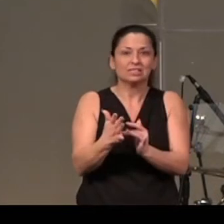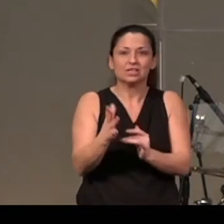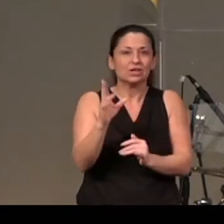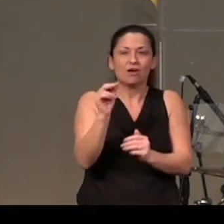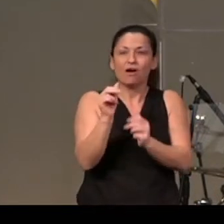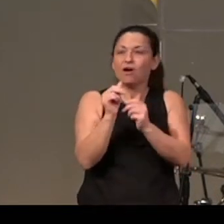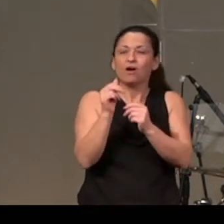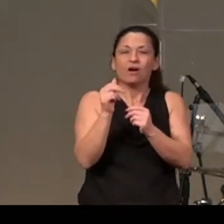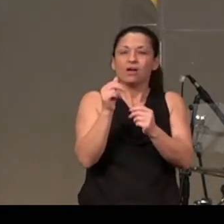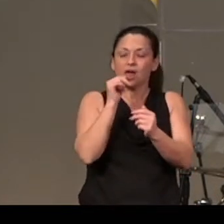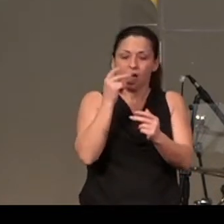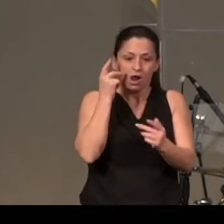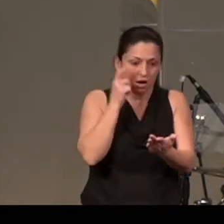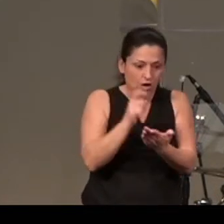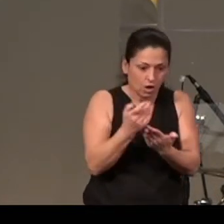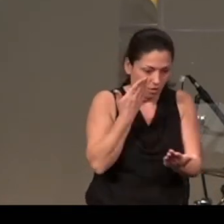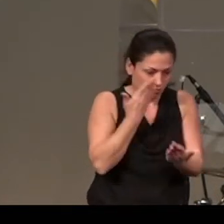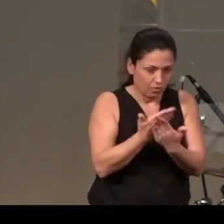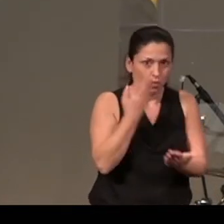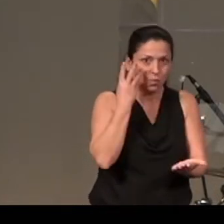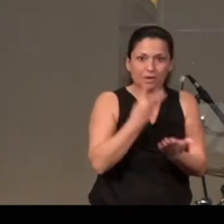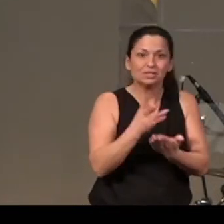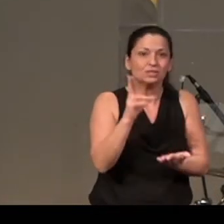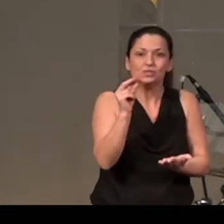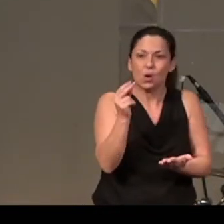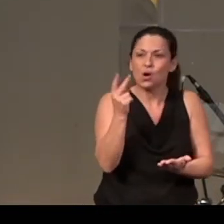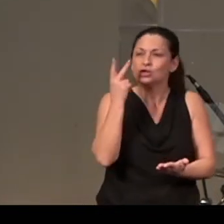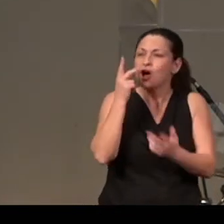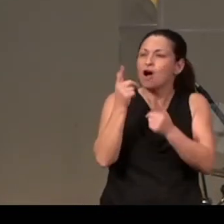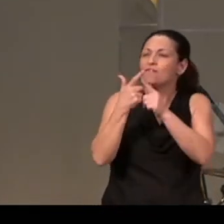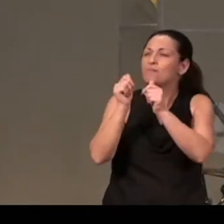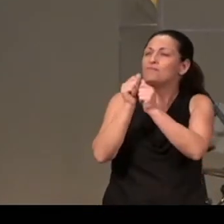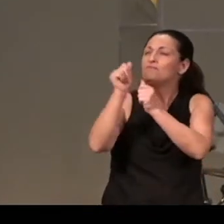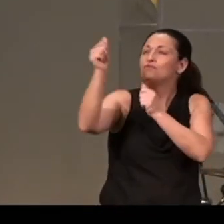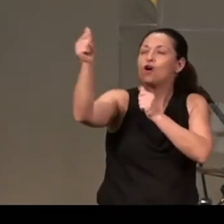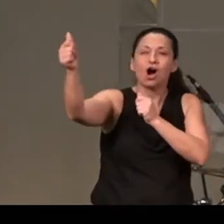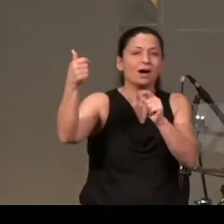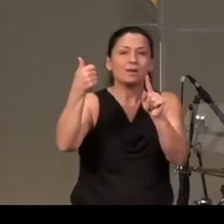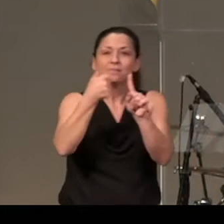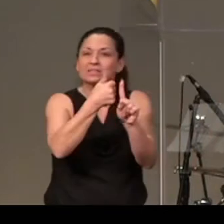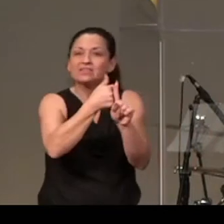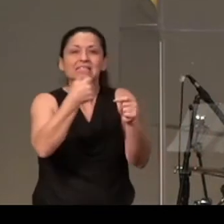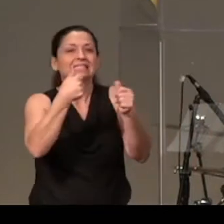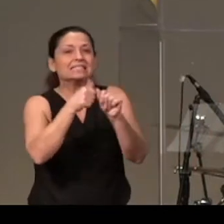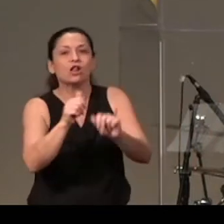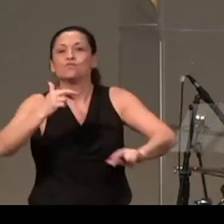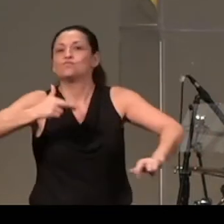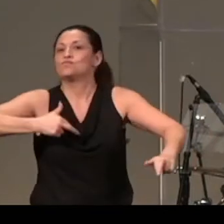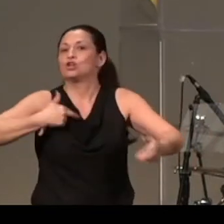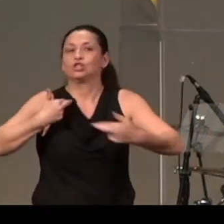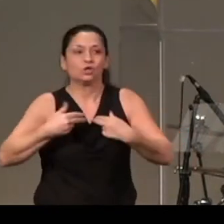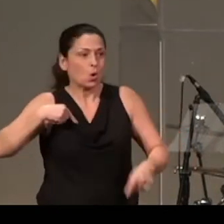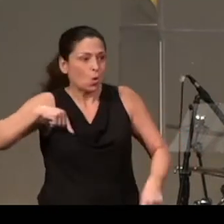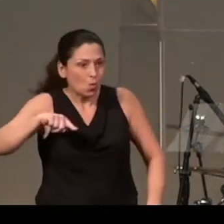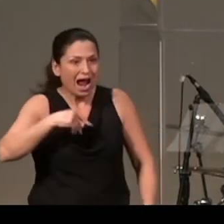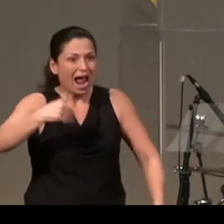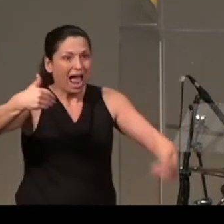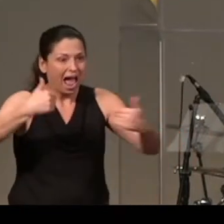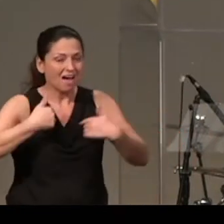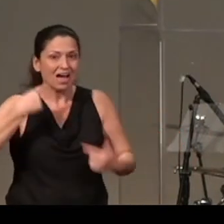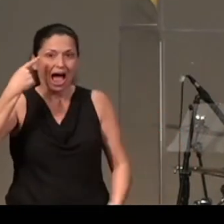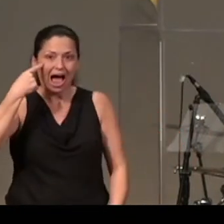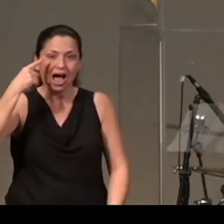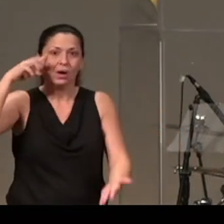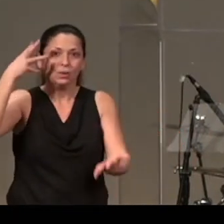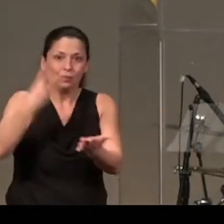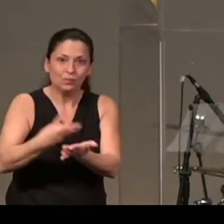distance. He still rejoiced and was glad. We have the eyewitness accounts of